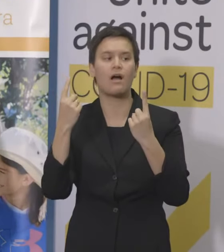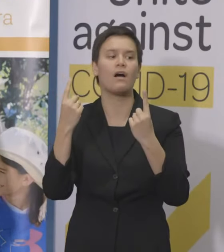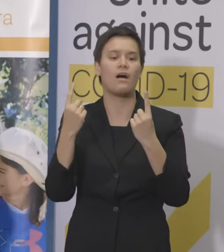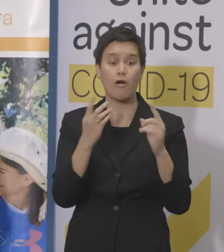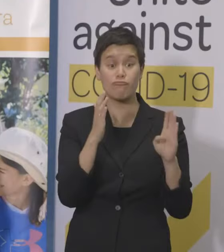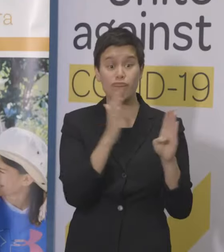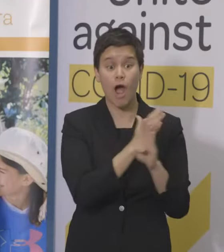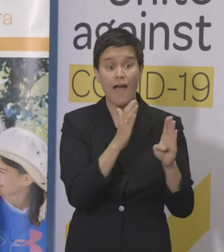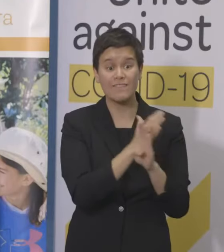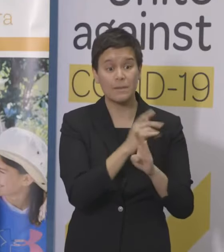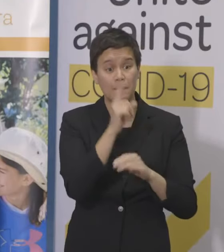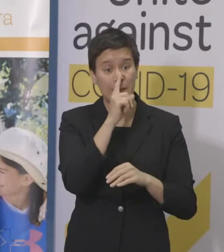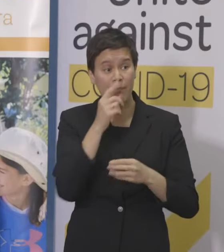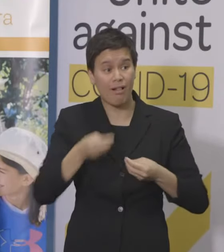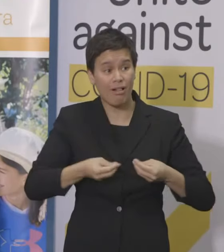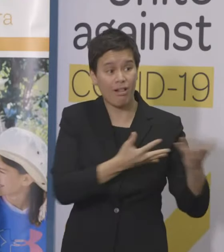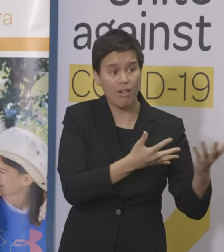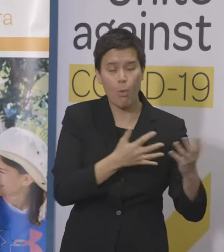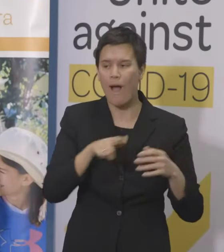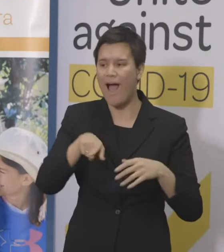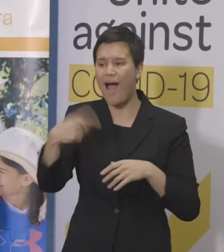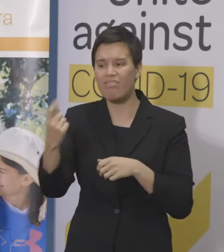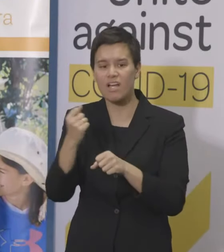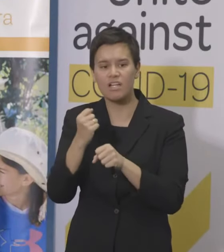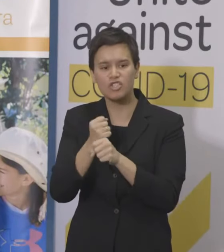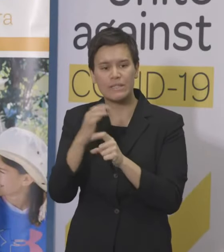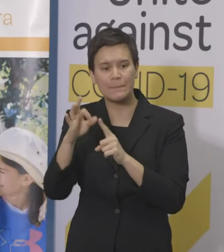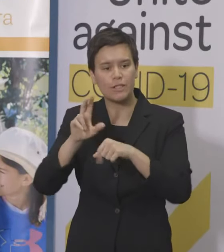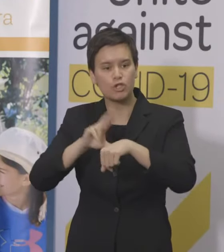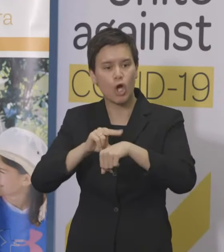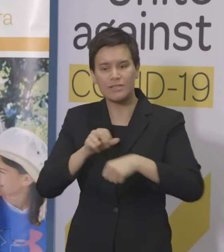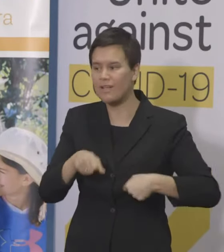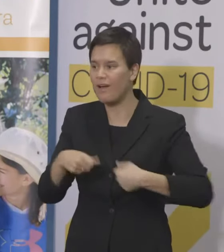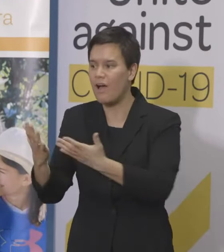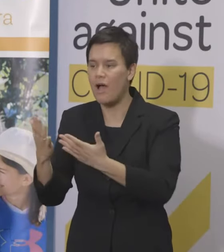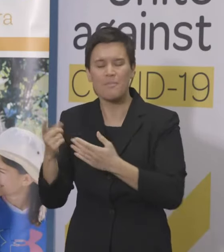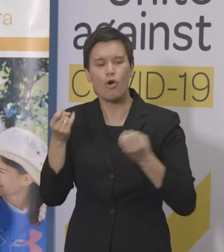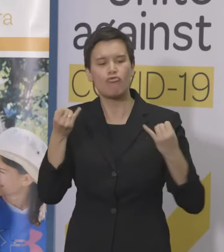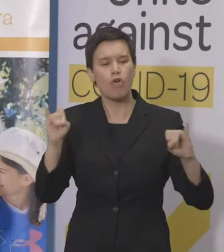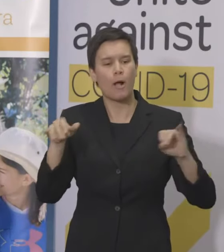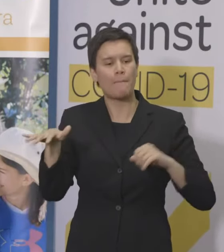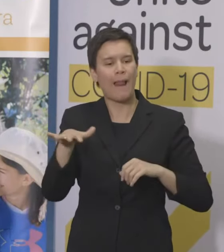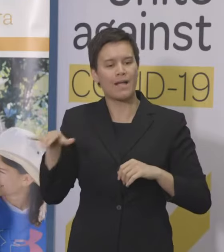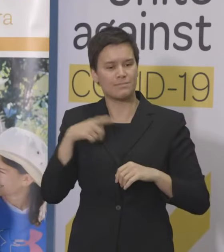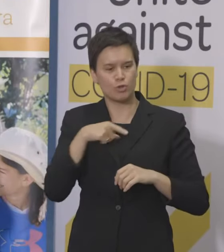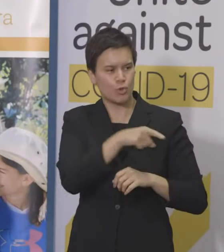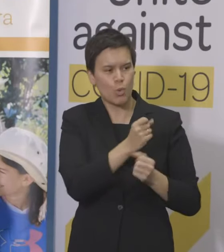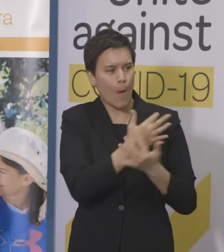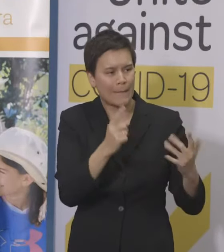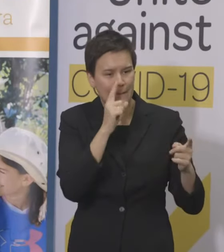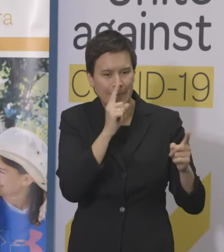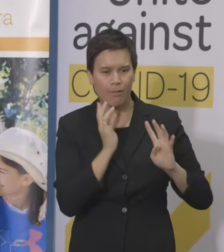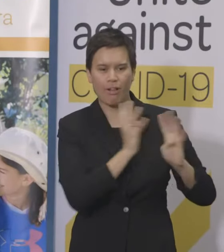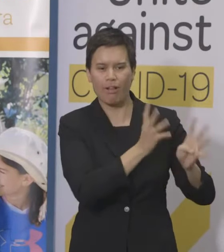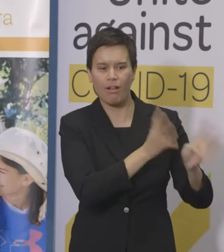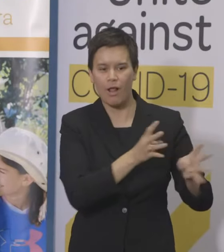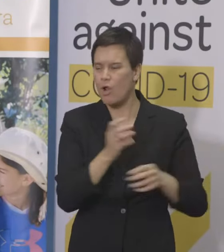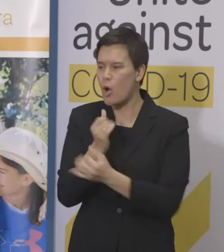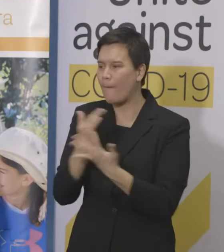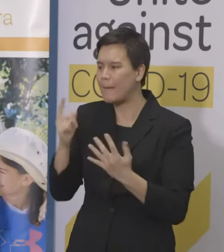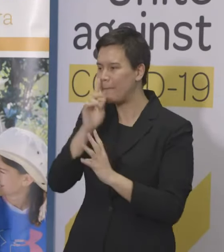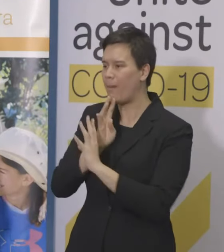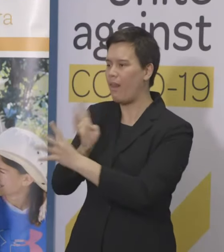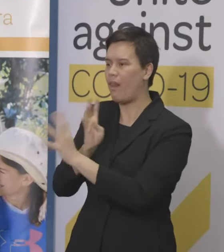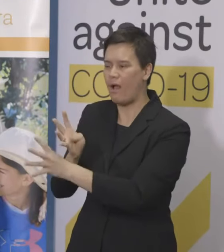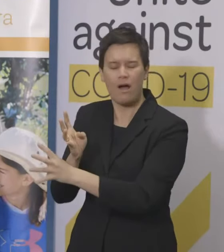private providers, but also to general practices, and then was sitting there, and we needed to step in and put in another process, and that's what